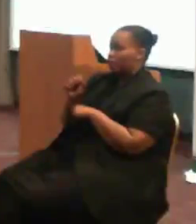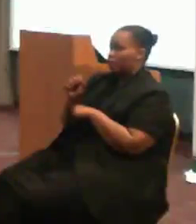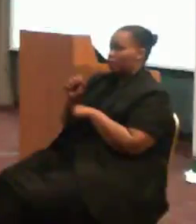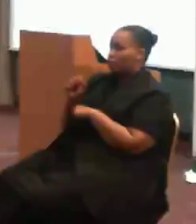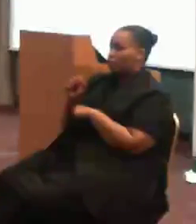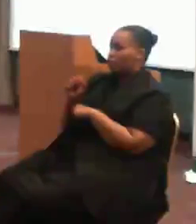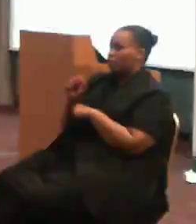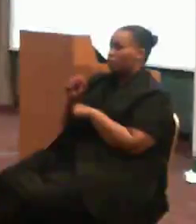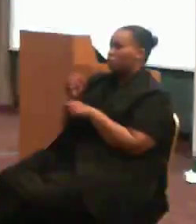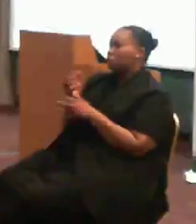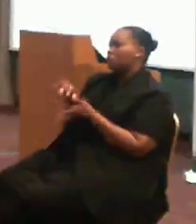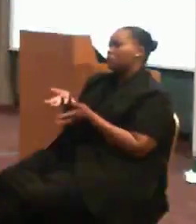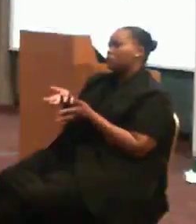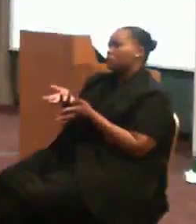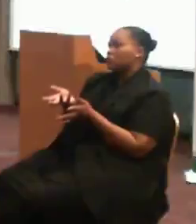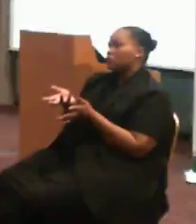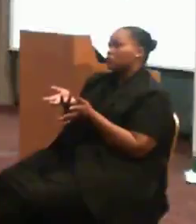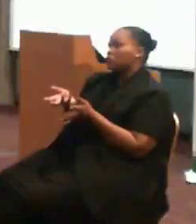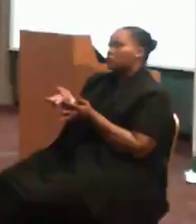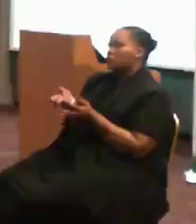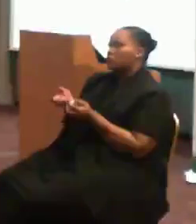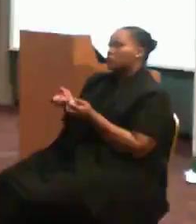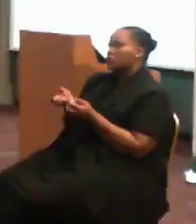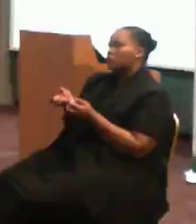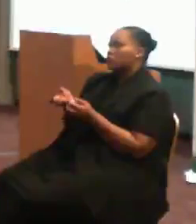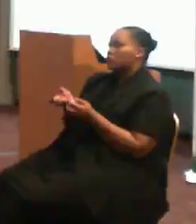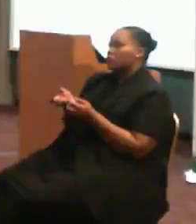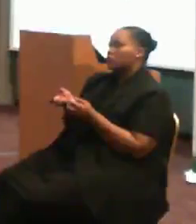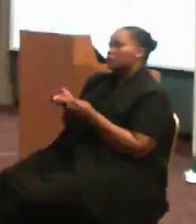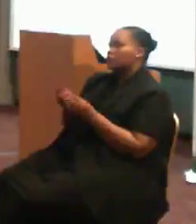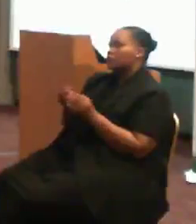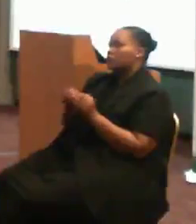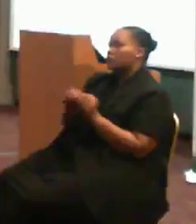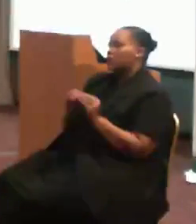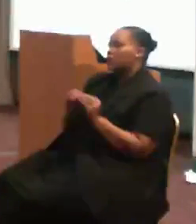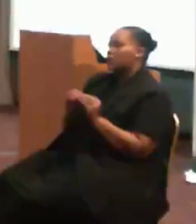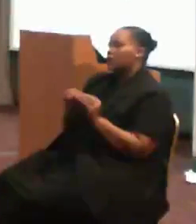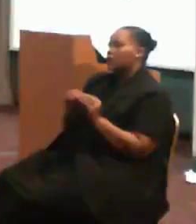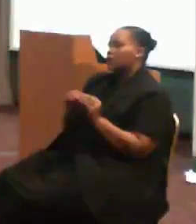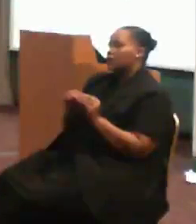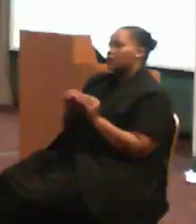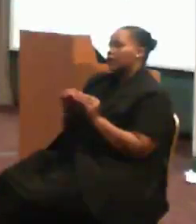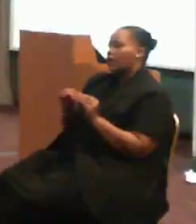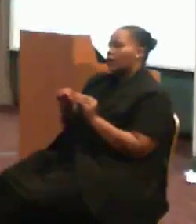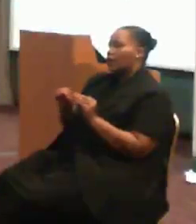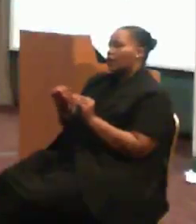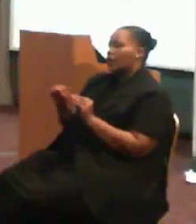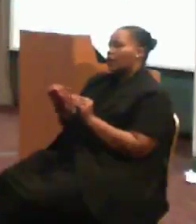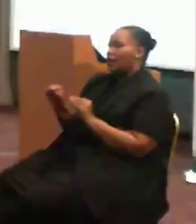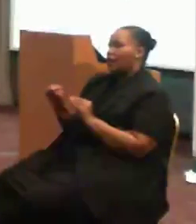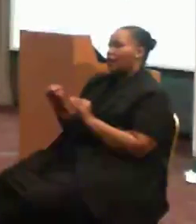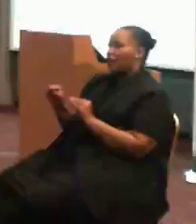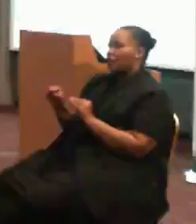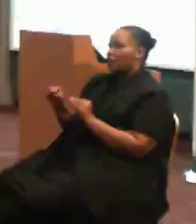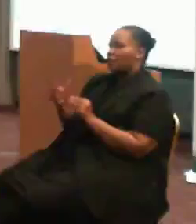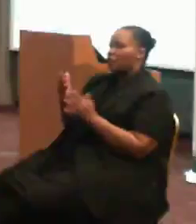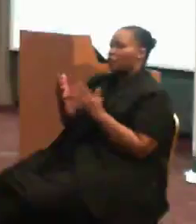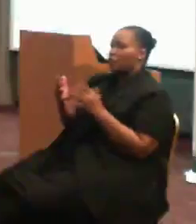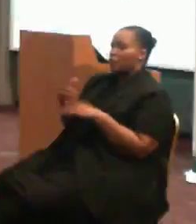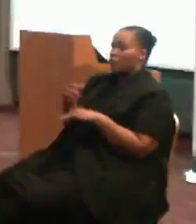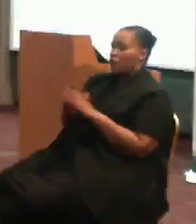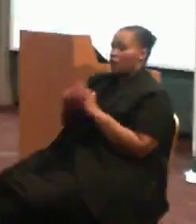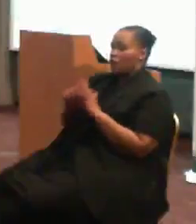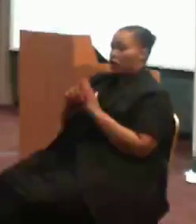For starters, there's delay. Plans were supposed to come in on a certain date during MYPD